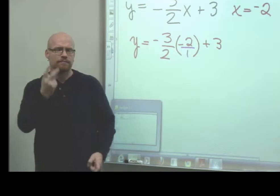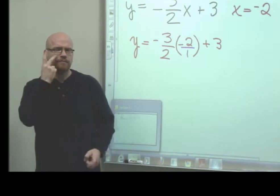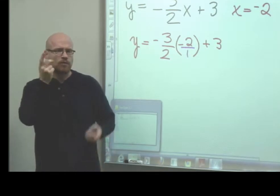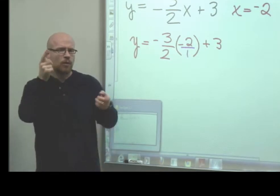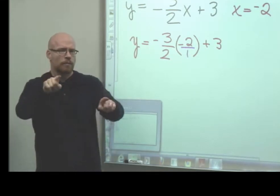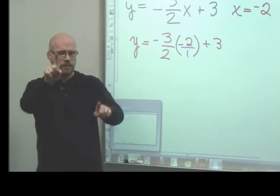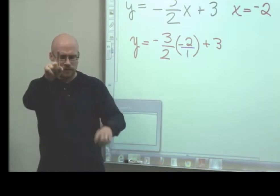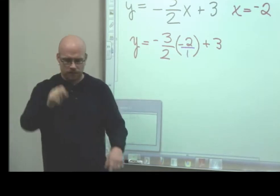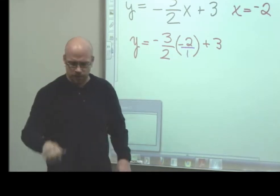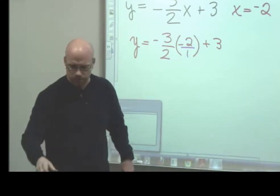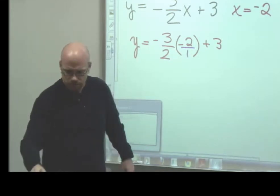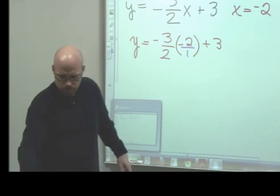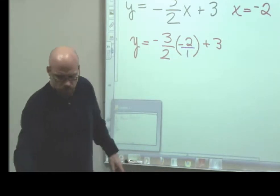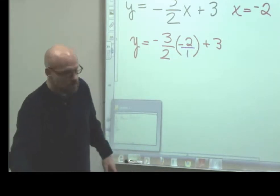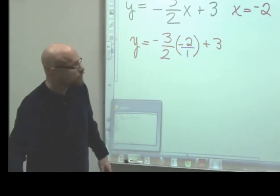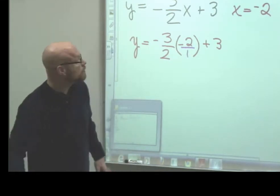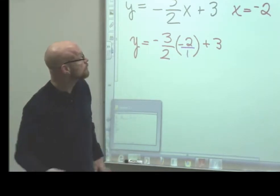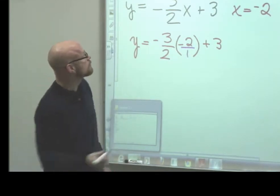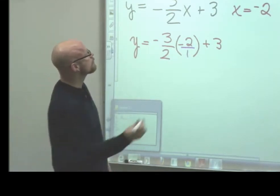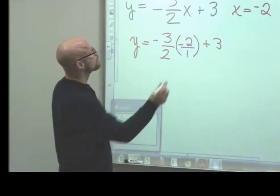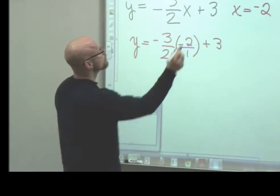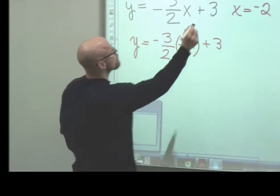2, is negative 1.